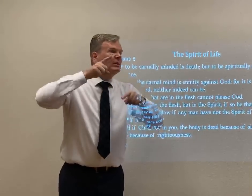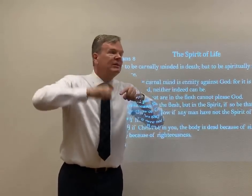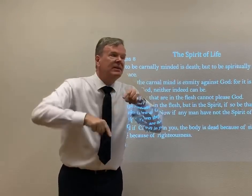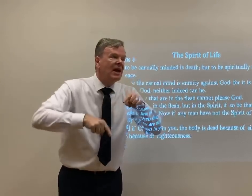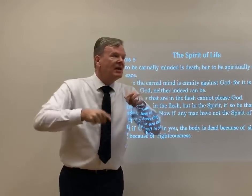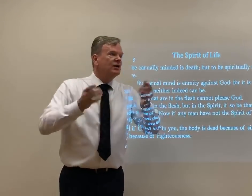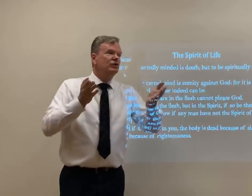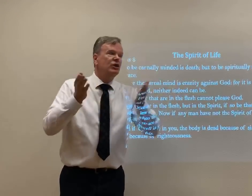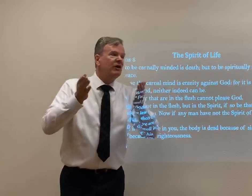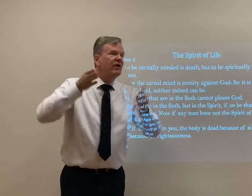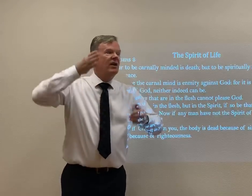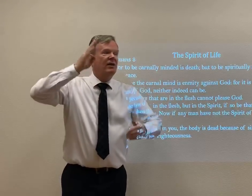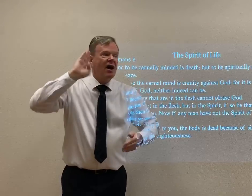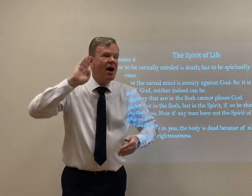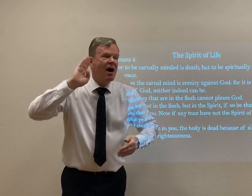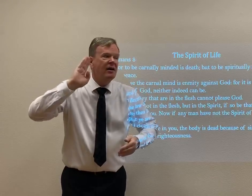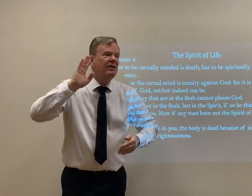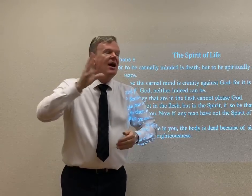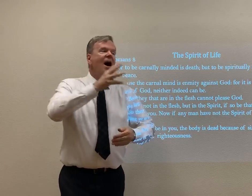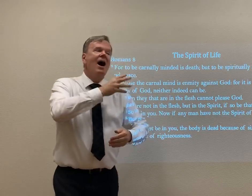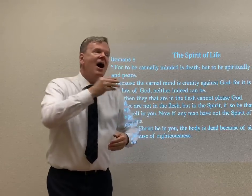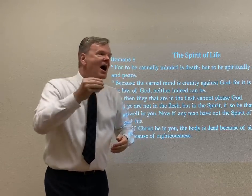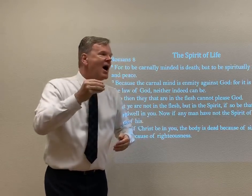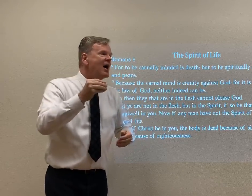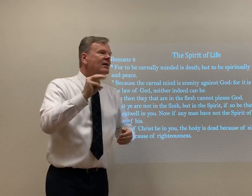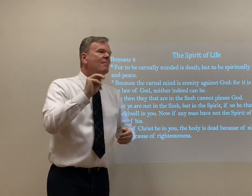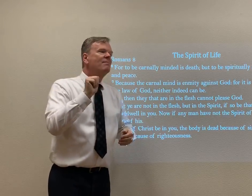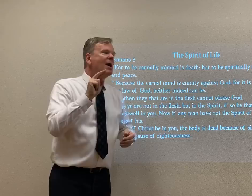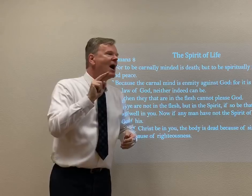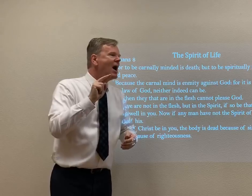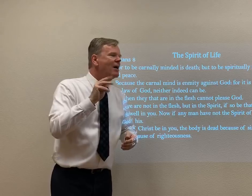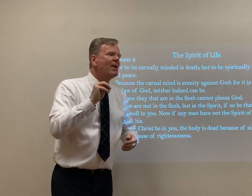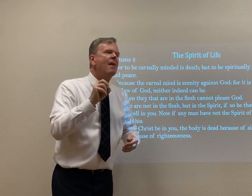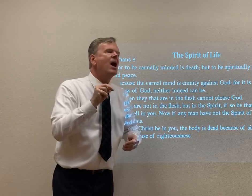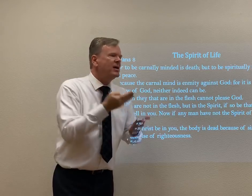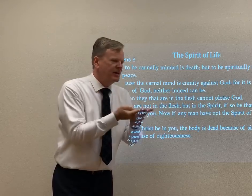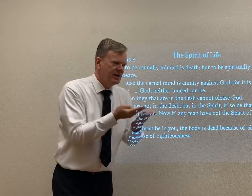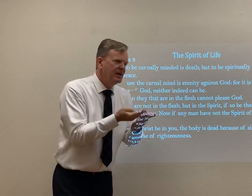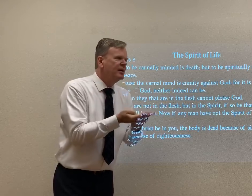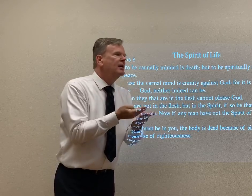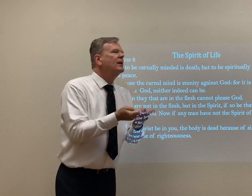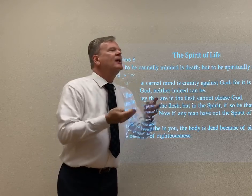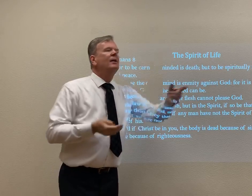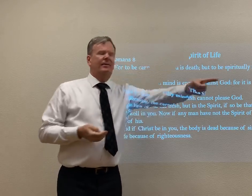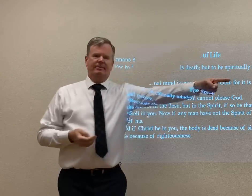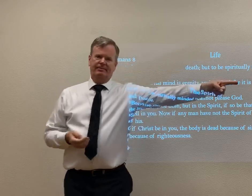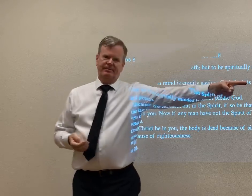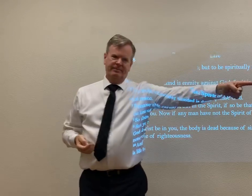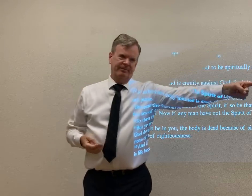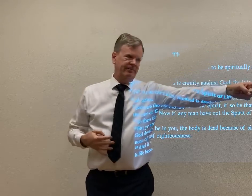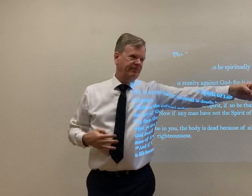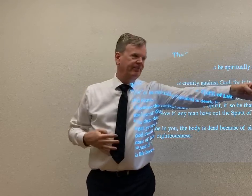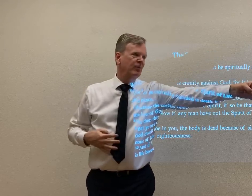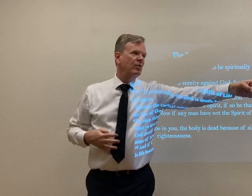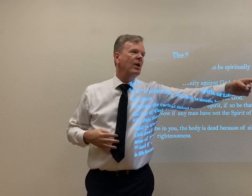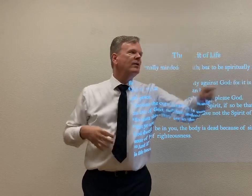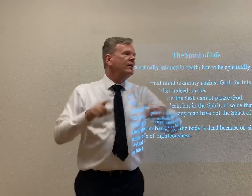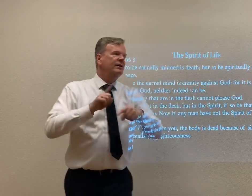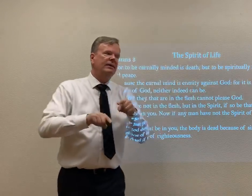saying, you cannot serve God and mammon, right? Money, things in this world. Right, you